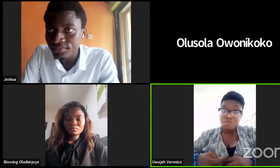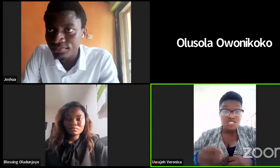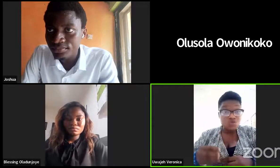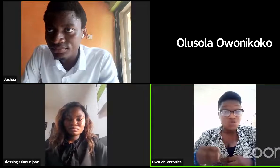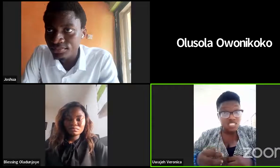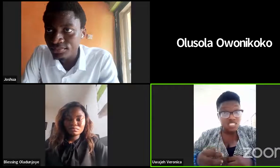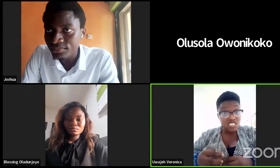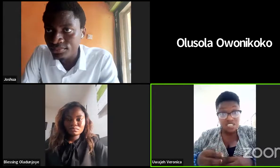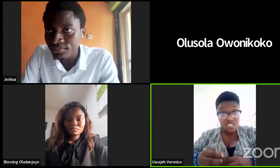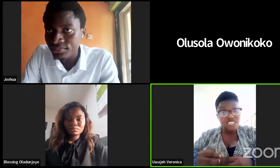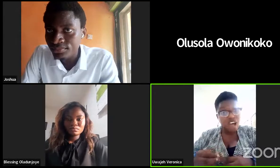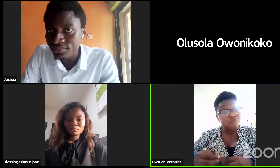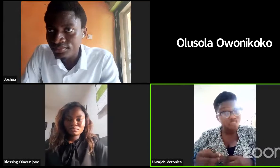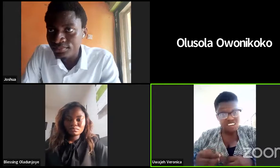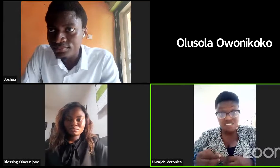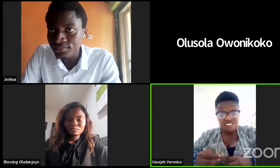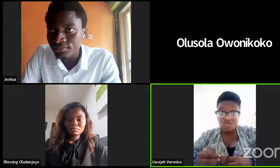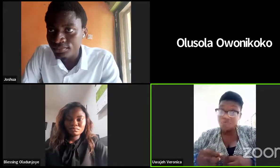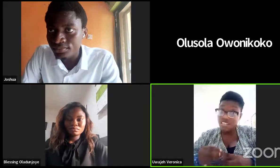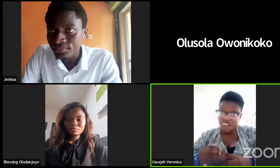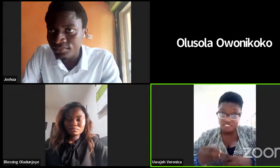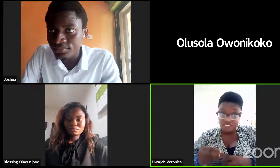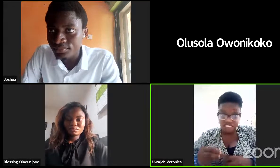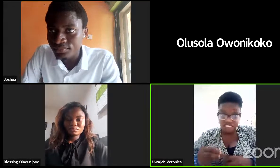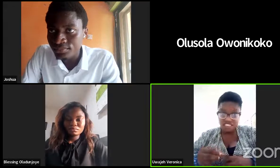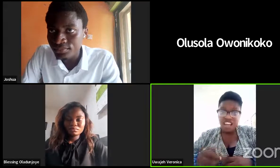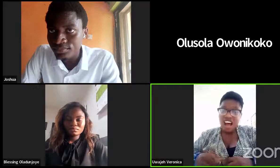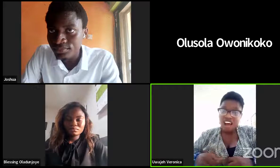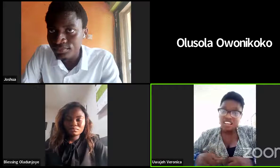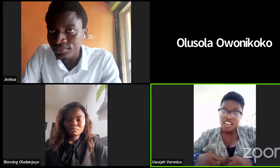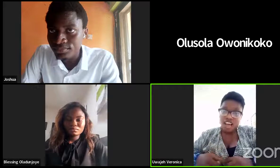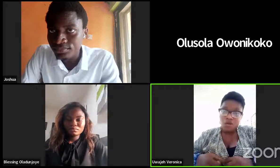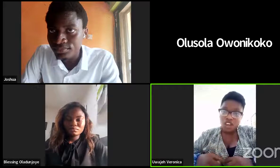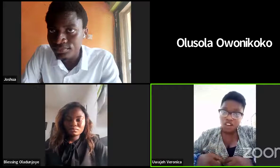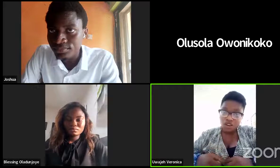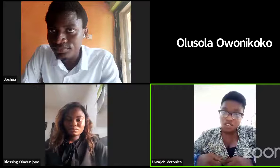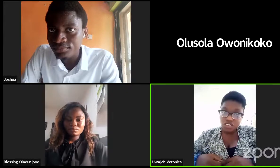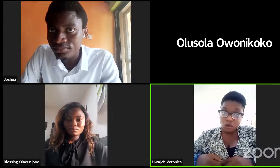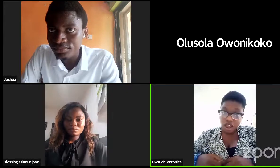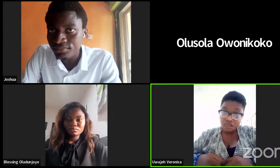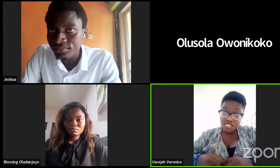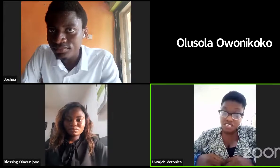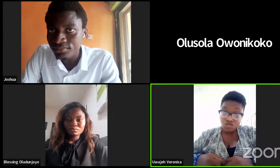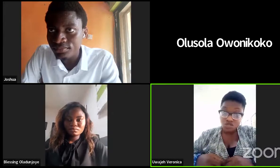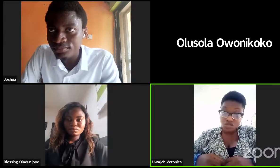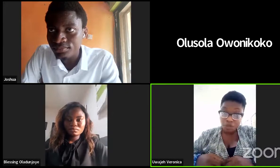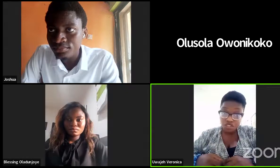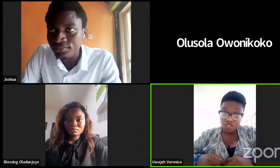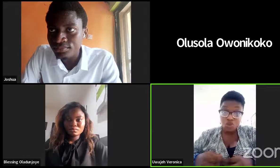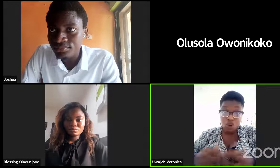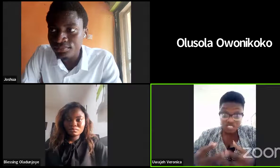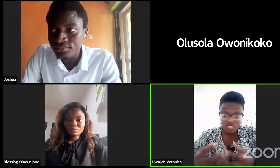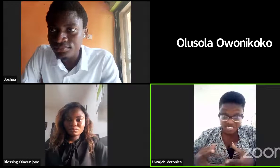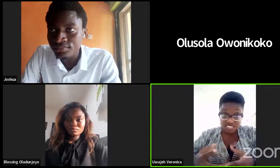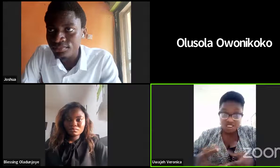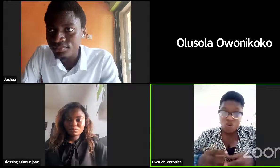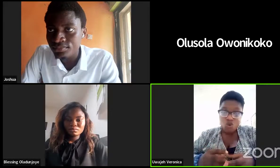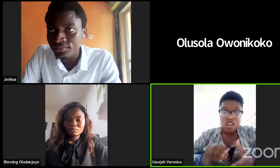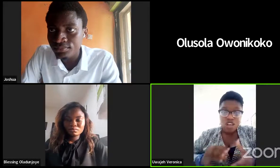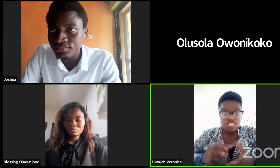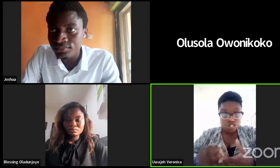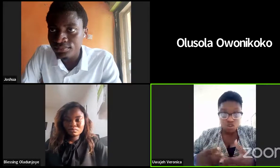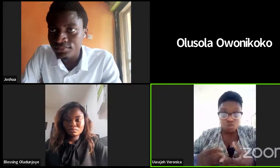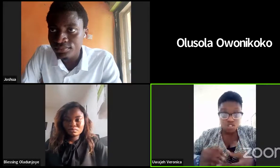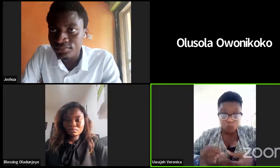because persons with disabilities are really being affected, and I would like persons with disabilities to be considered